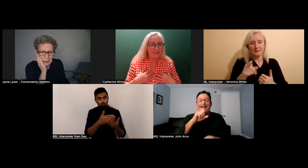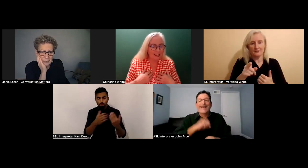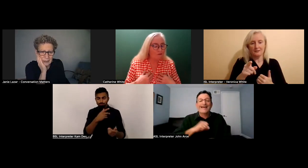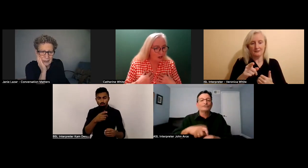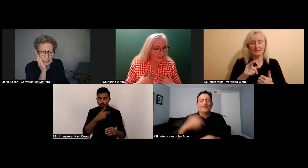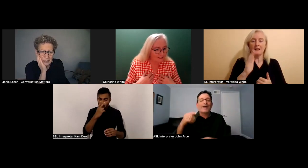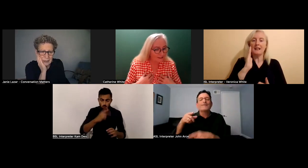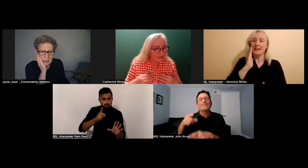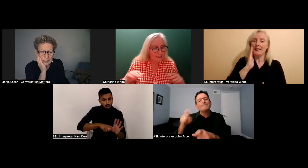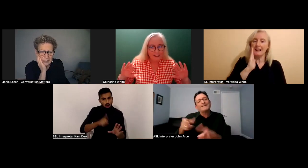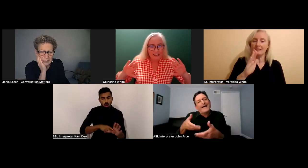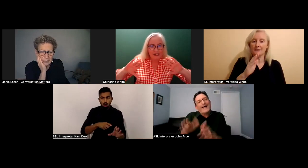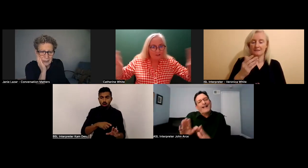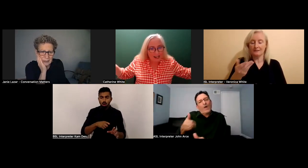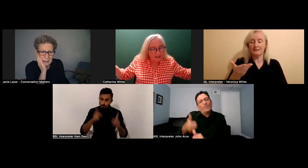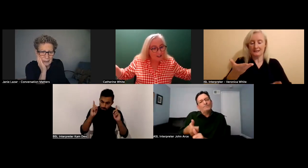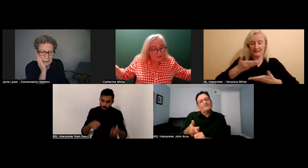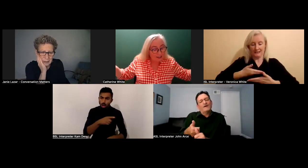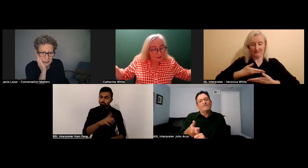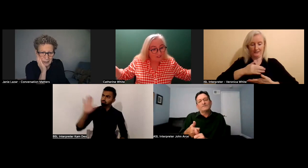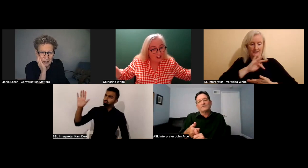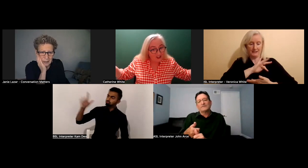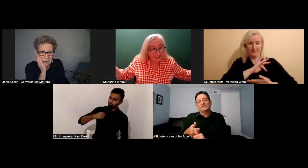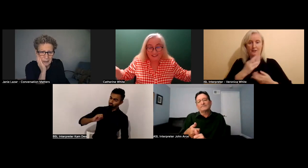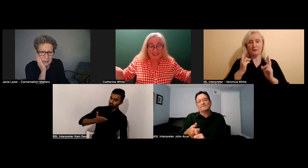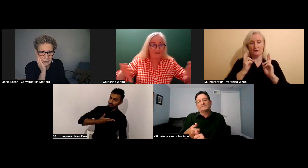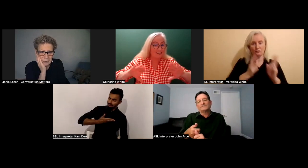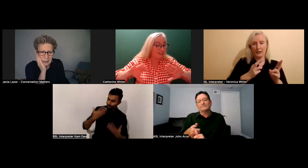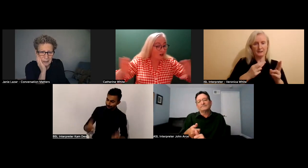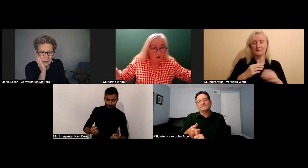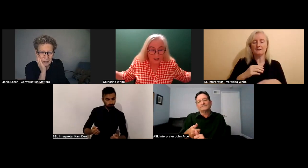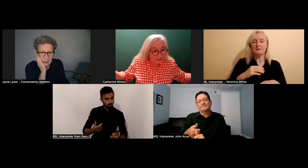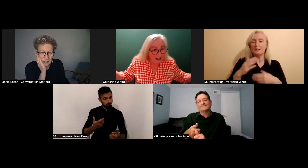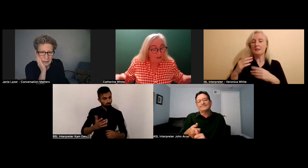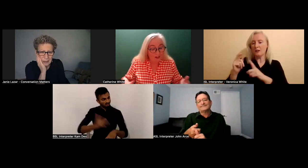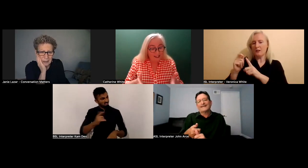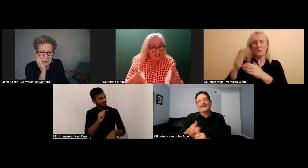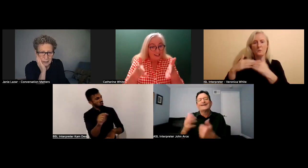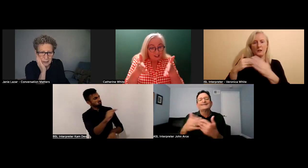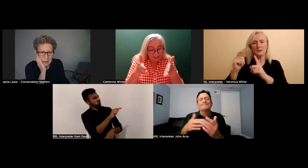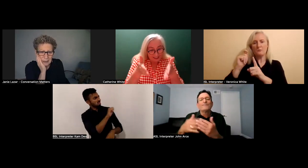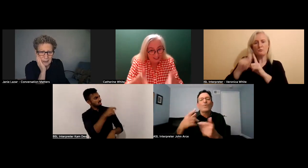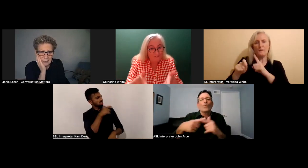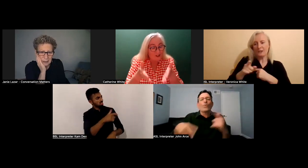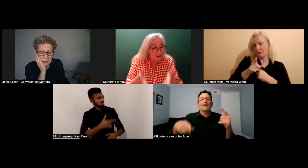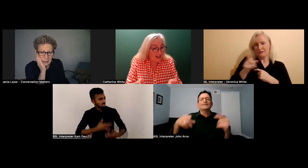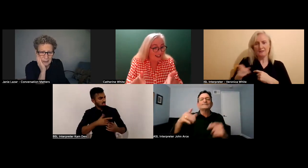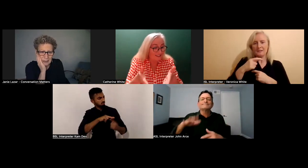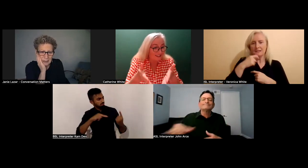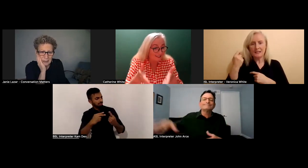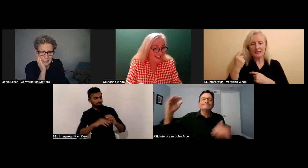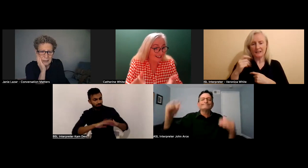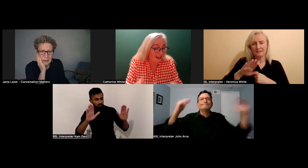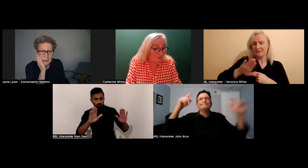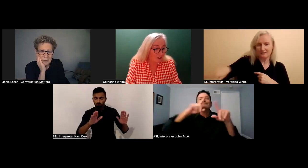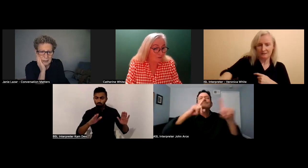allow themselves that right, irregardless of what the professionals have to say or what's around them. Give your